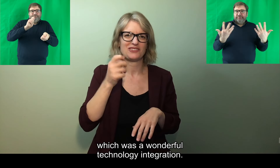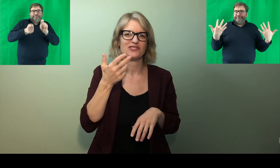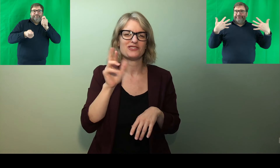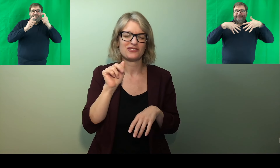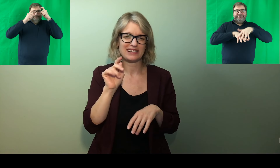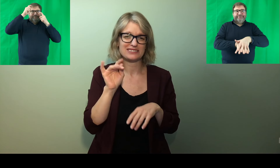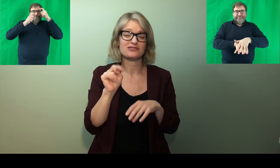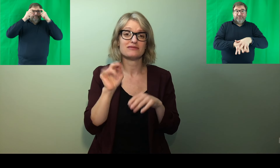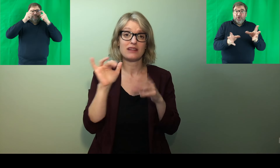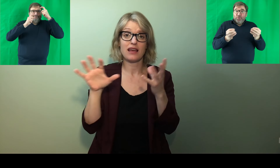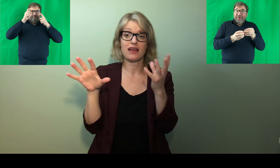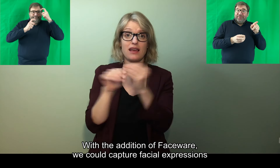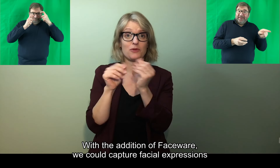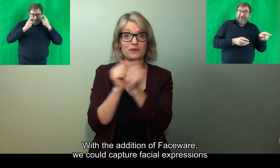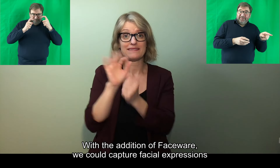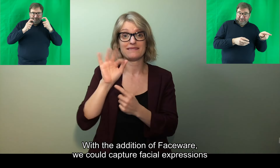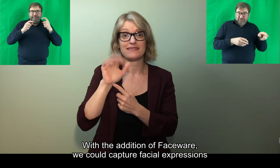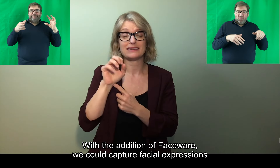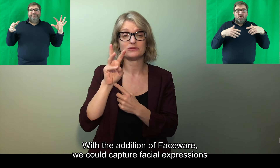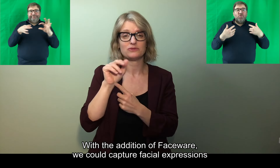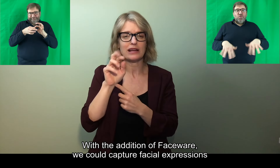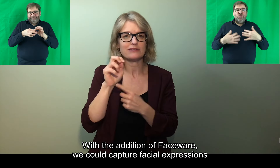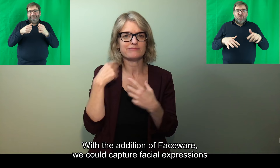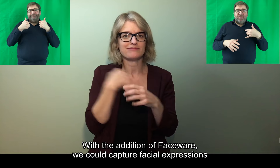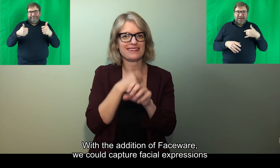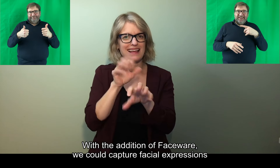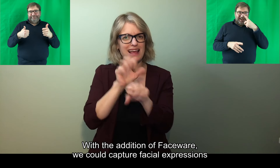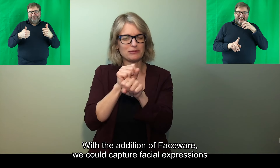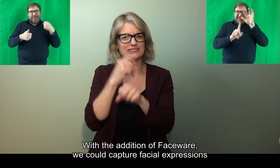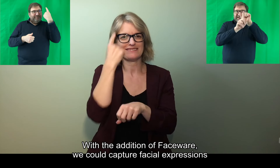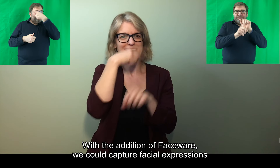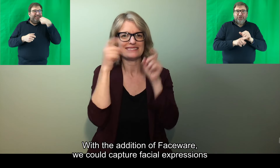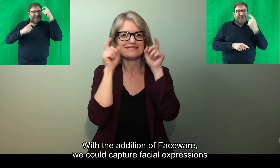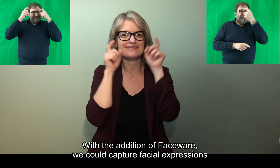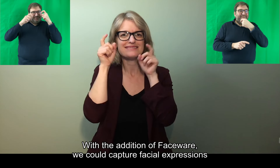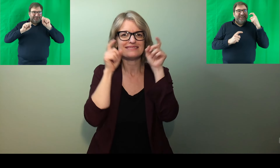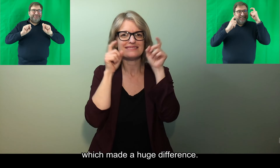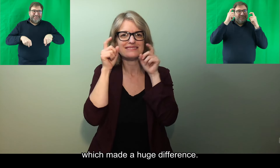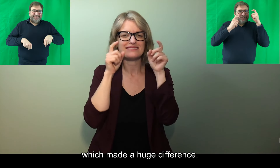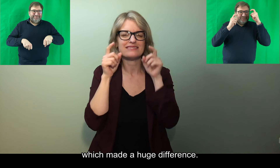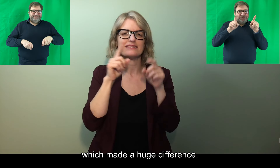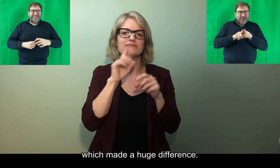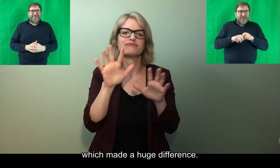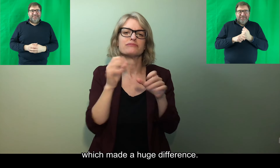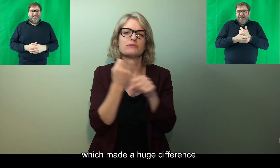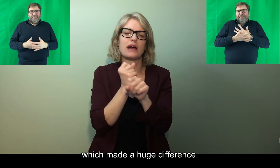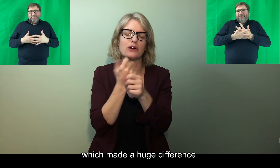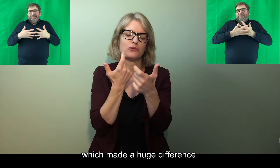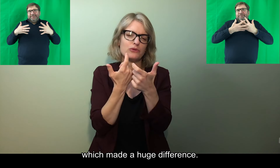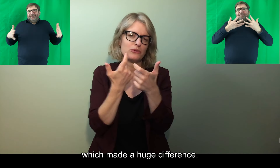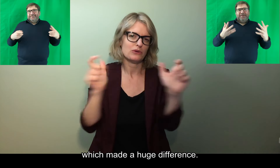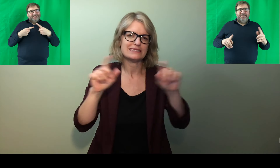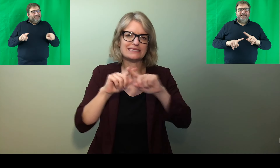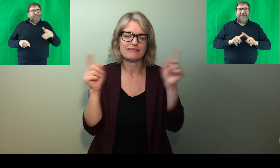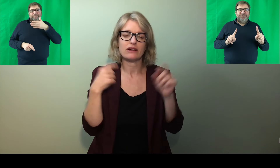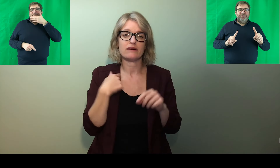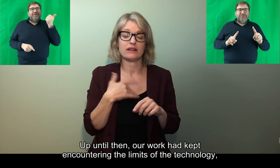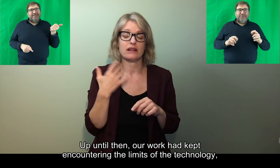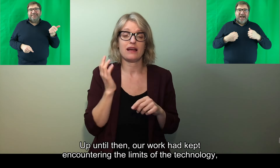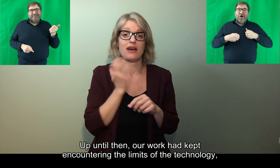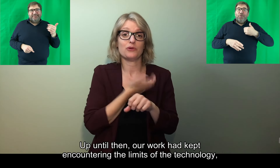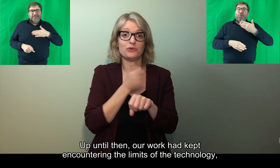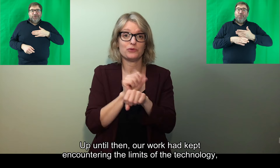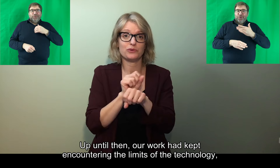integration. With the addition of faceware, we could capture facial expressions, which made a huge difference.